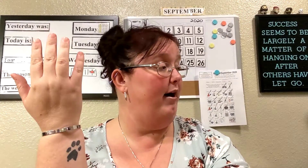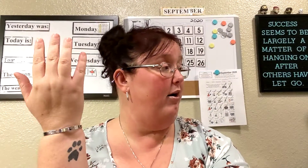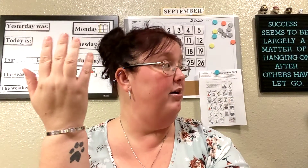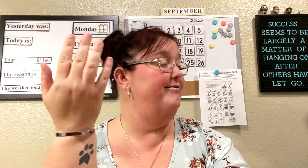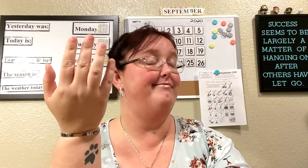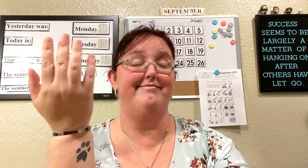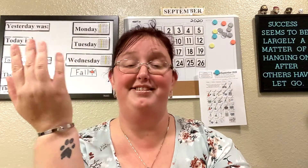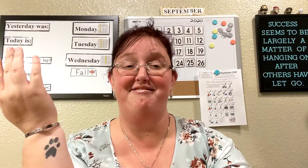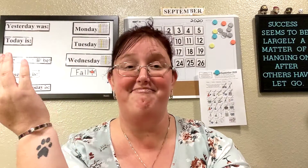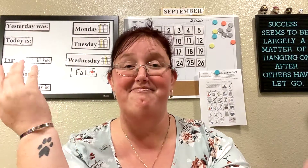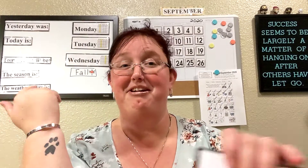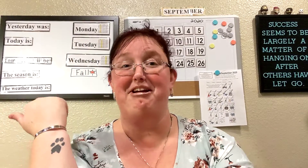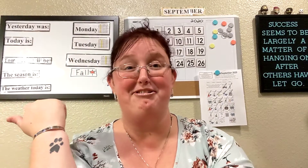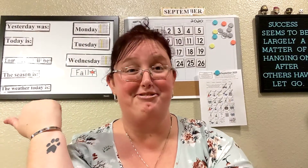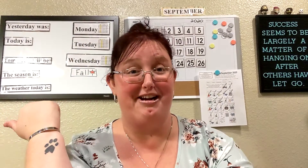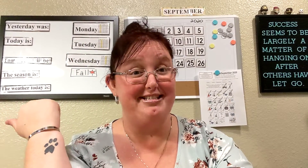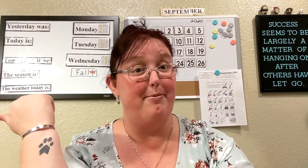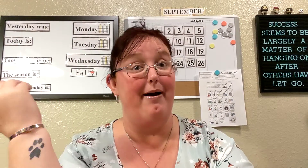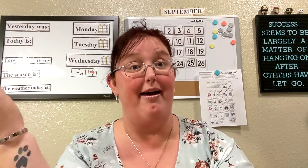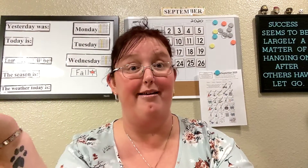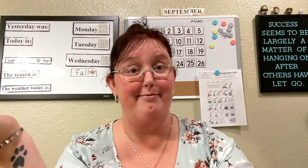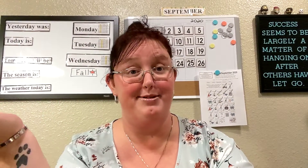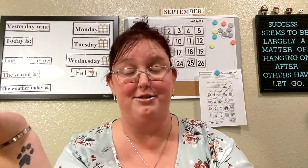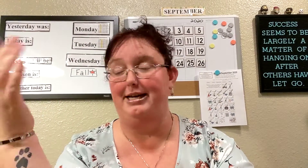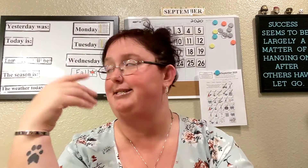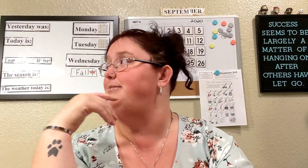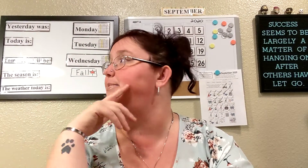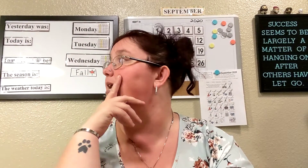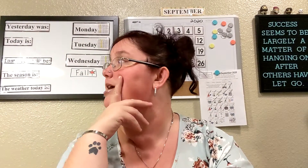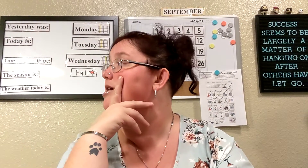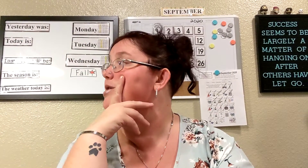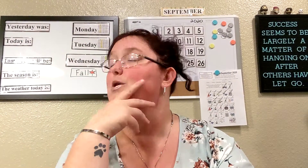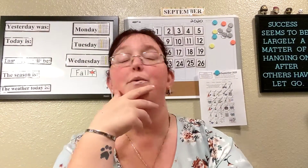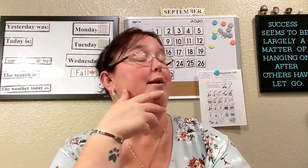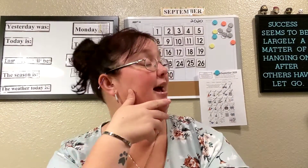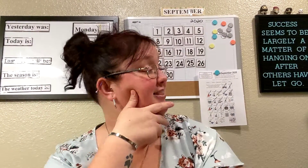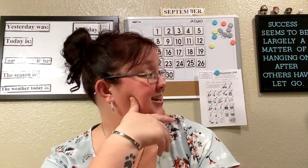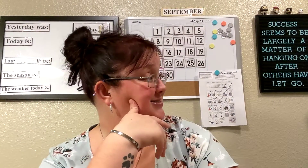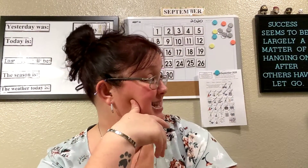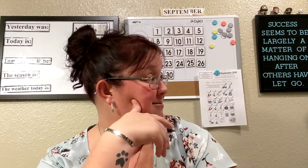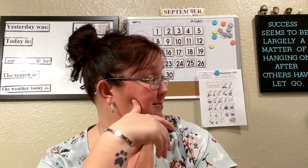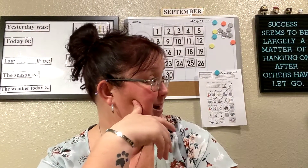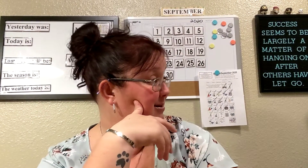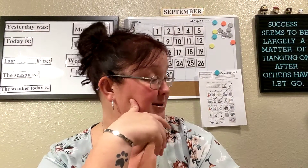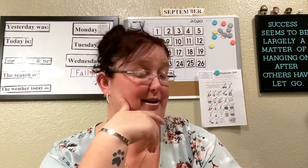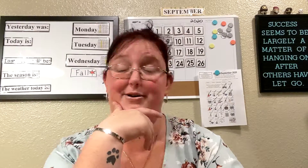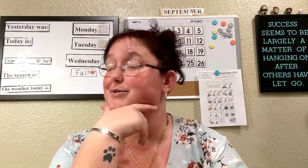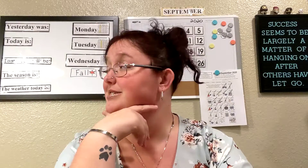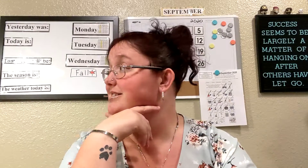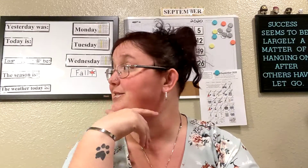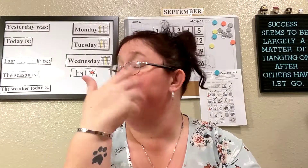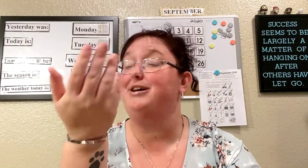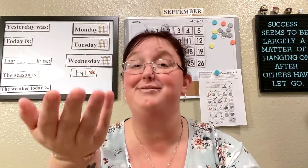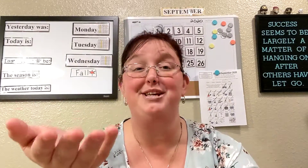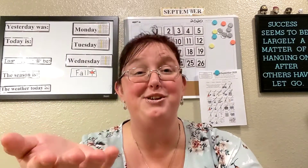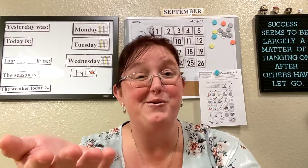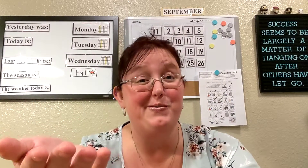Well, I got distracted by Mr. Tyson, but when I look outside my windows, you can look outside your